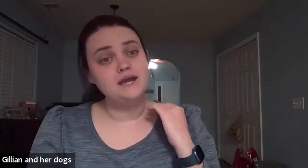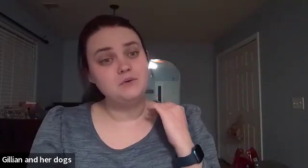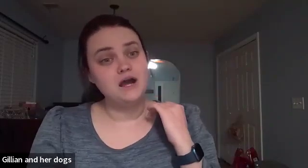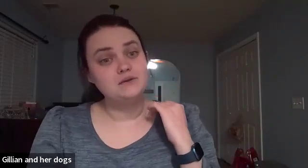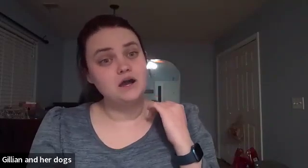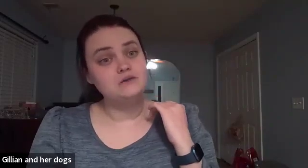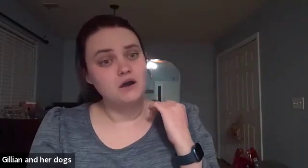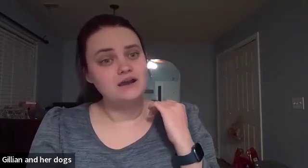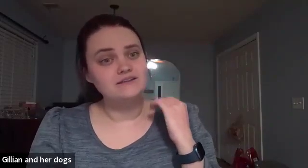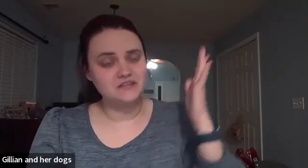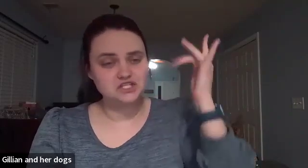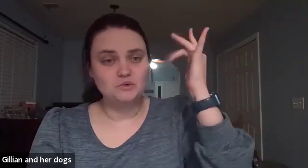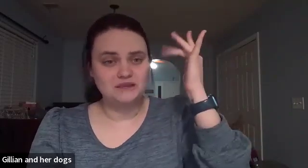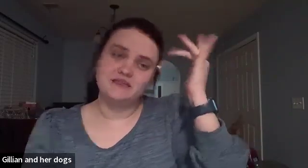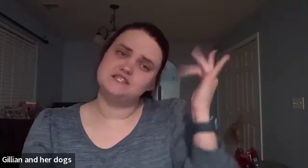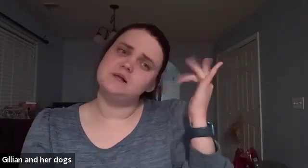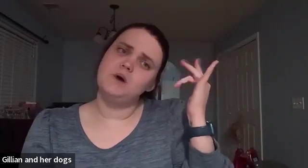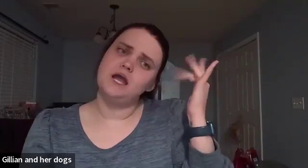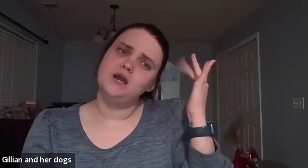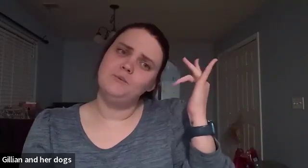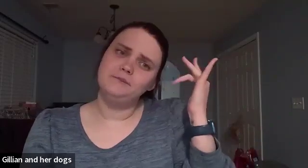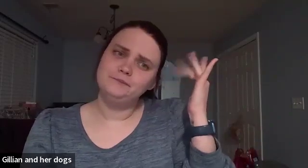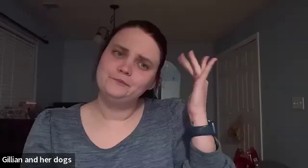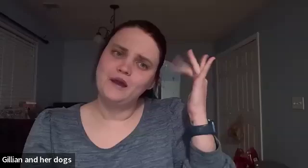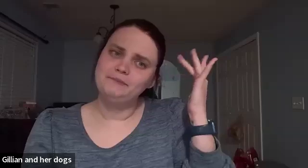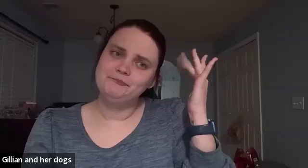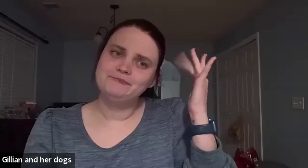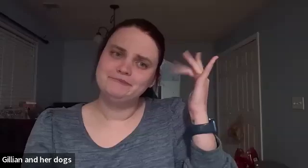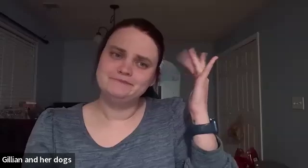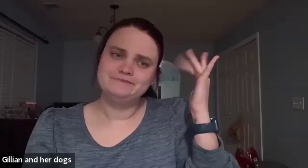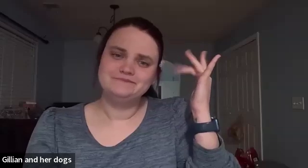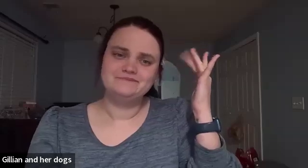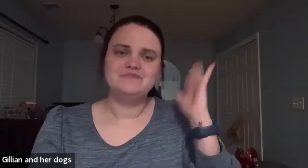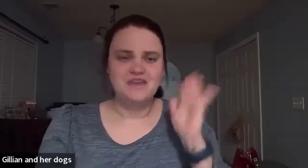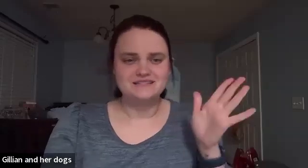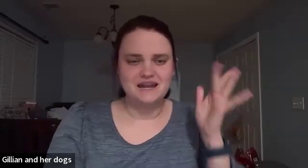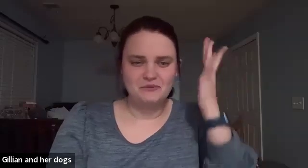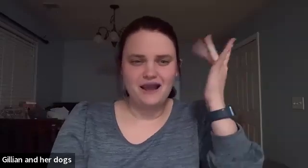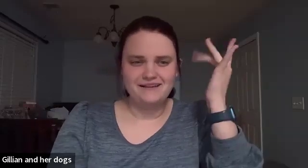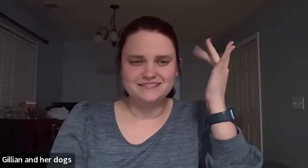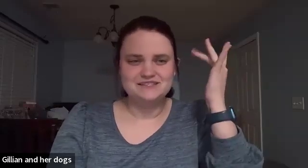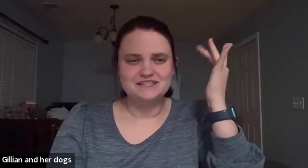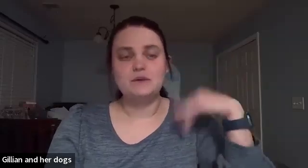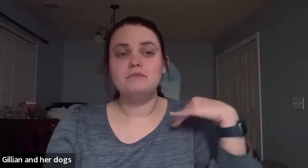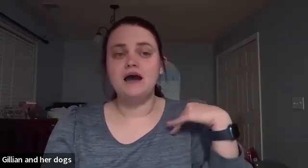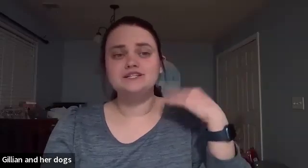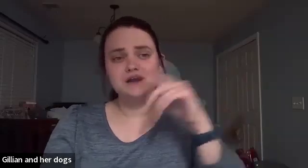why, like they just won't give me the answer. I'm like, why? That's kind of where I like to use this one. I do